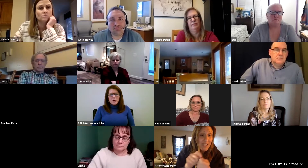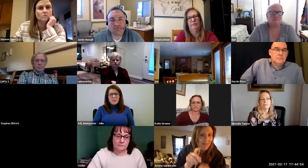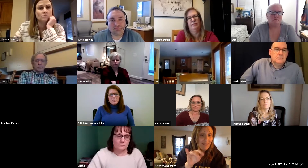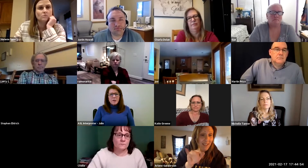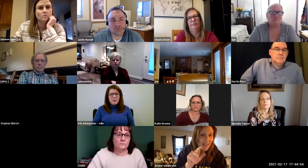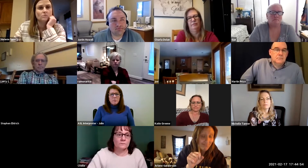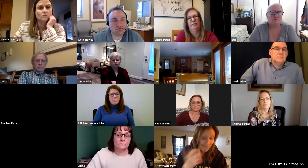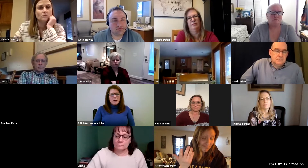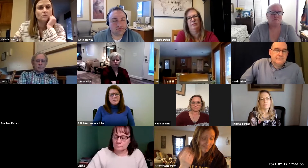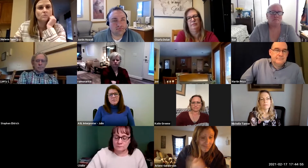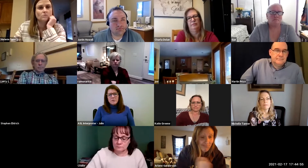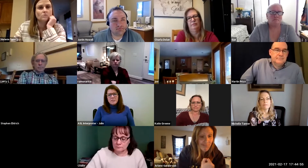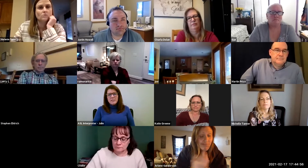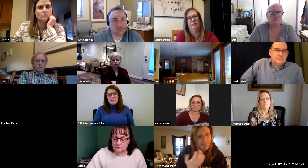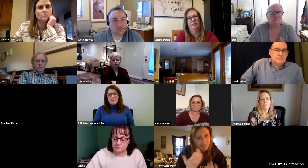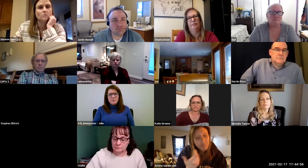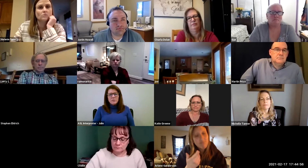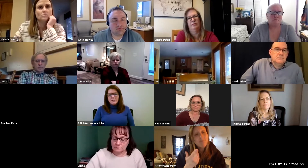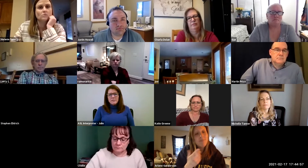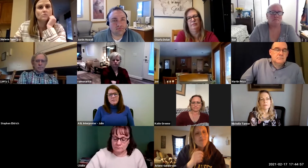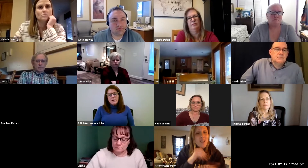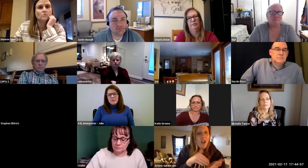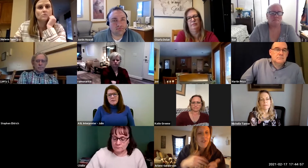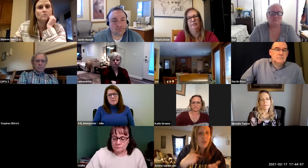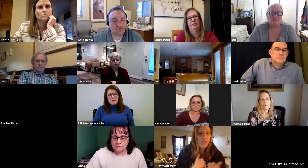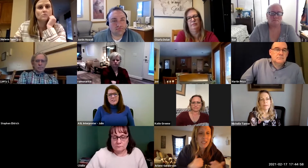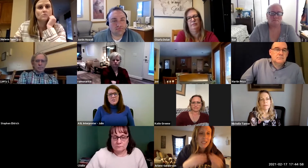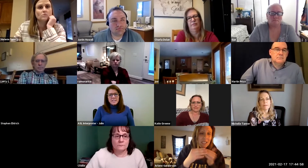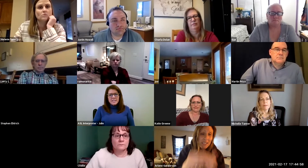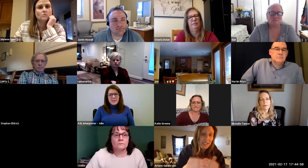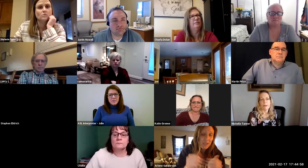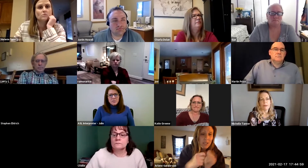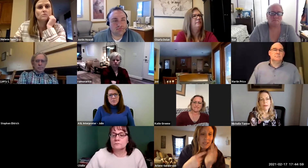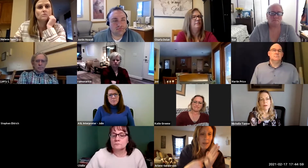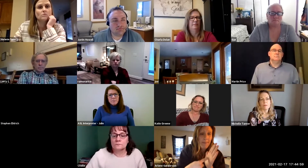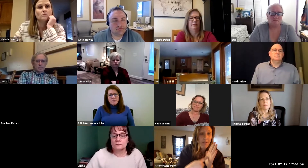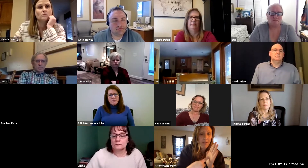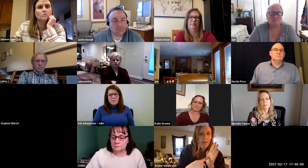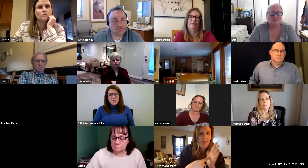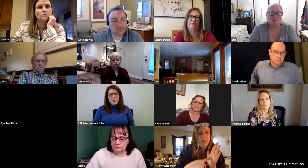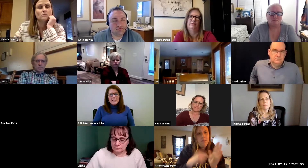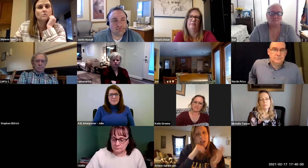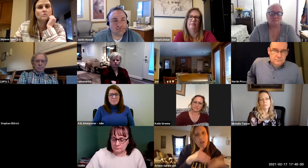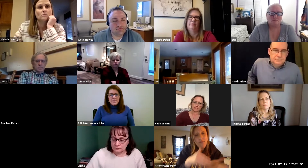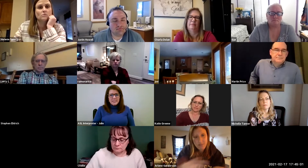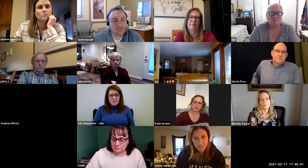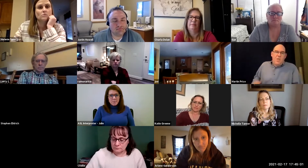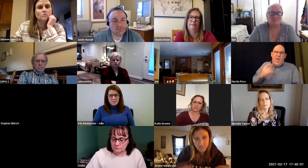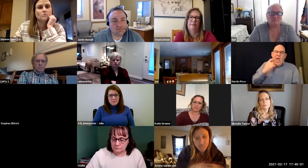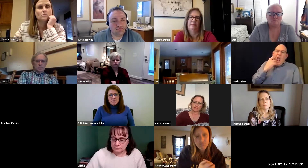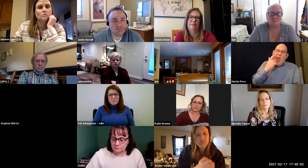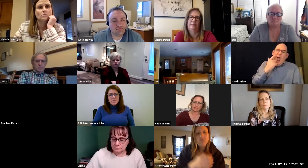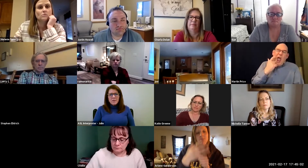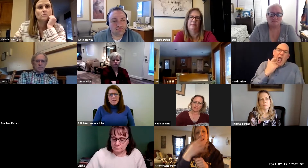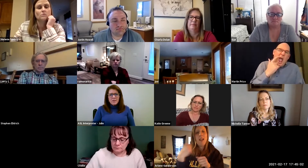that we've tried to narrow the focus and really get to the details. We lead by